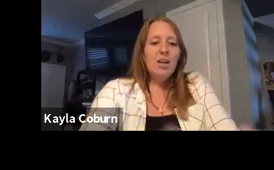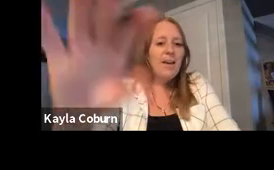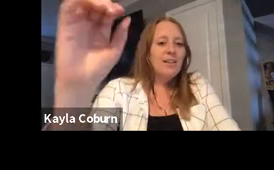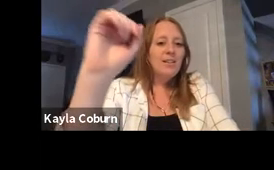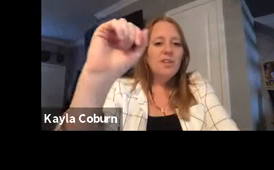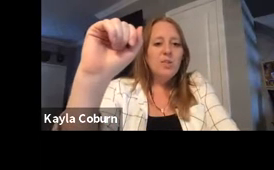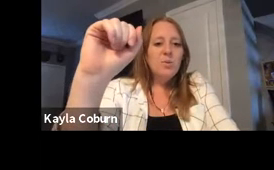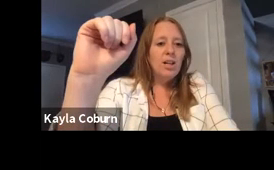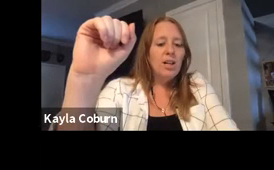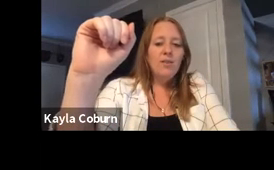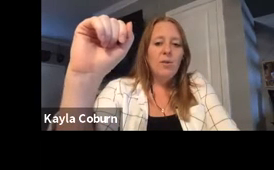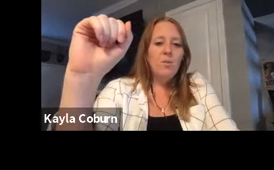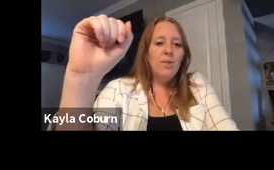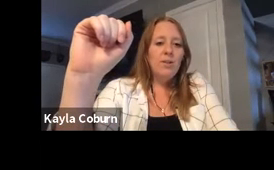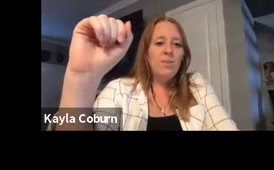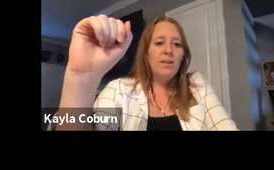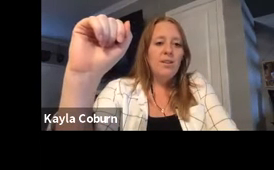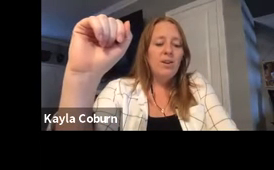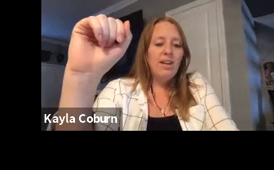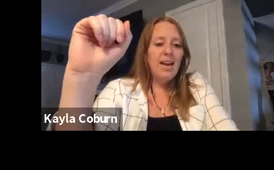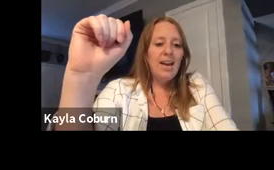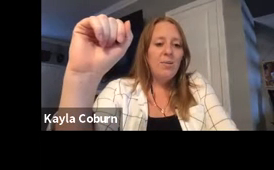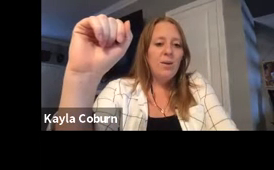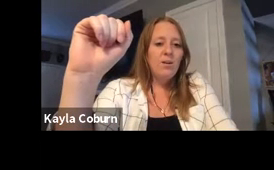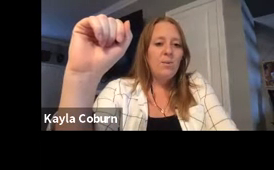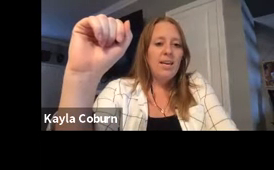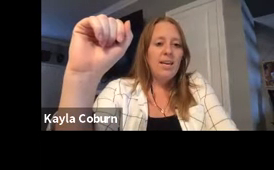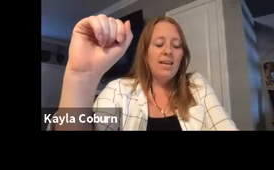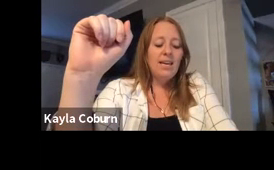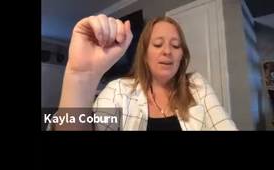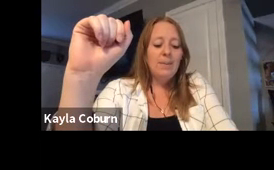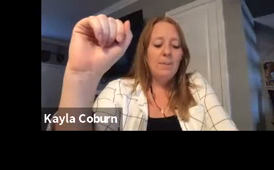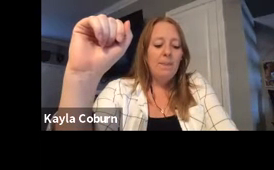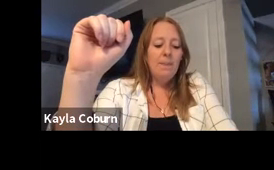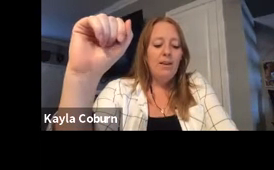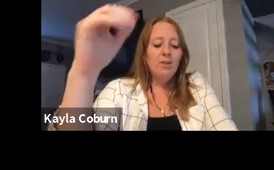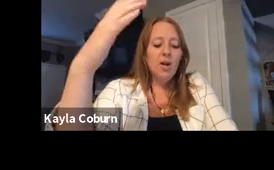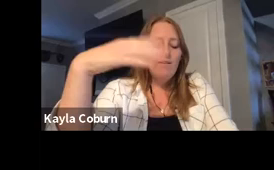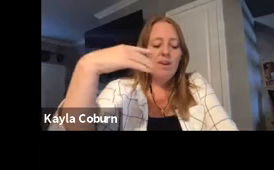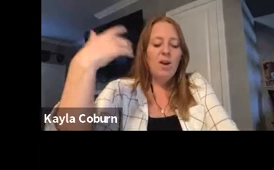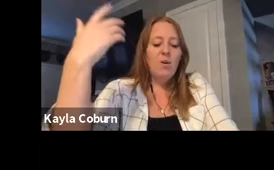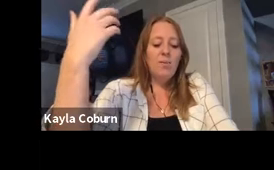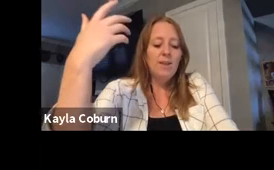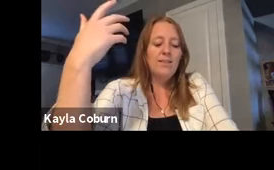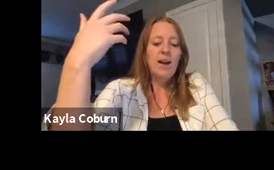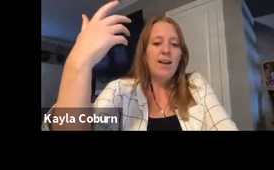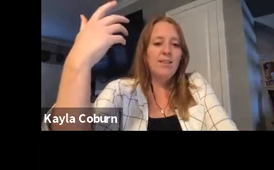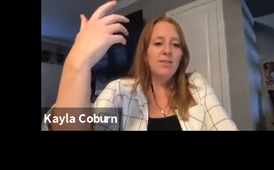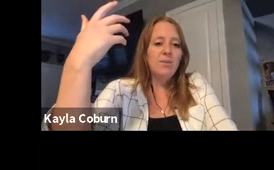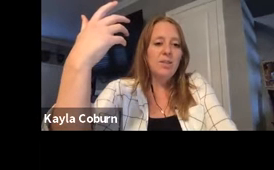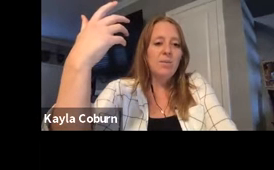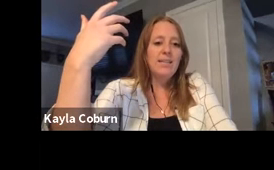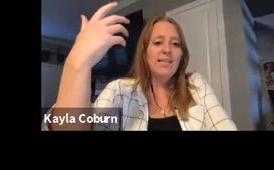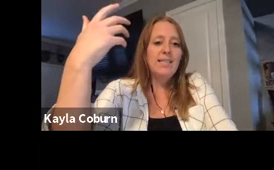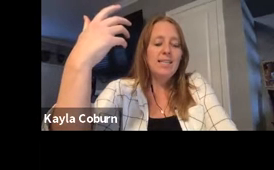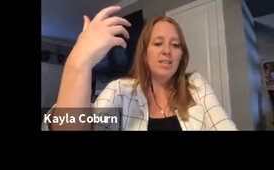I try to make a little visual of what we should be looking at when we are trying to figure out what signs